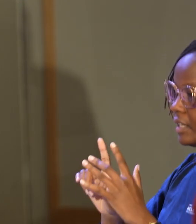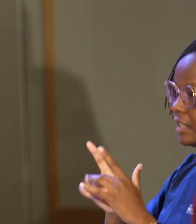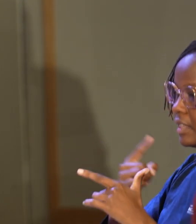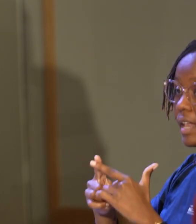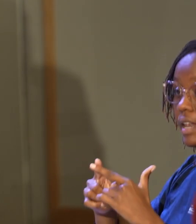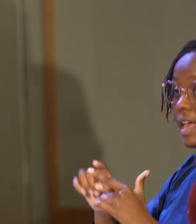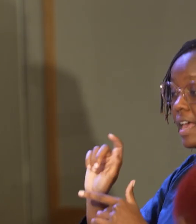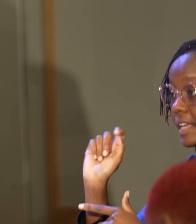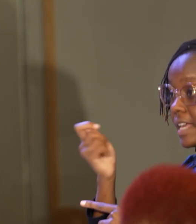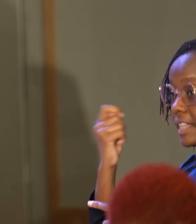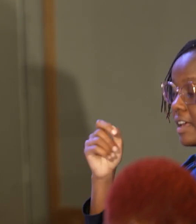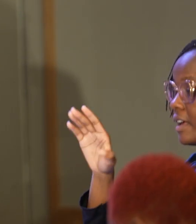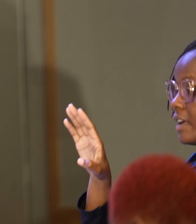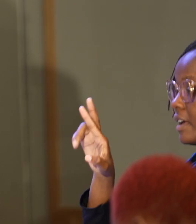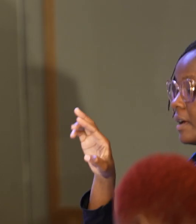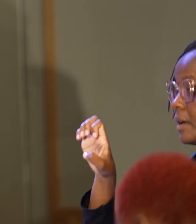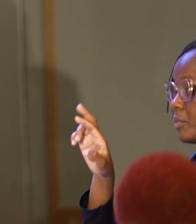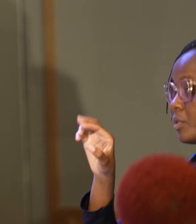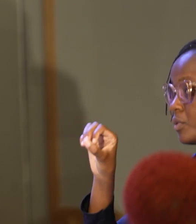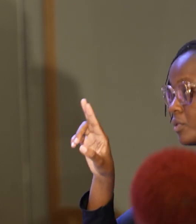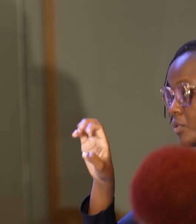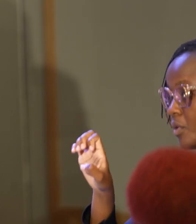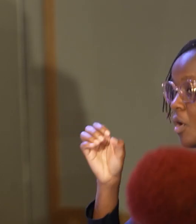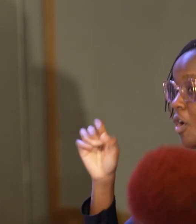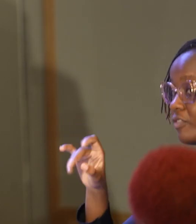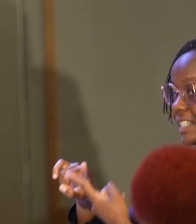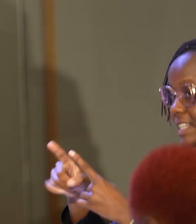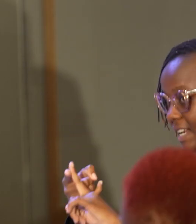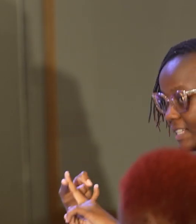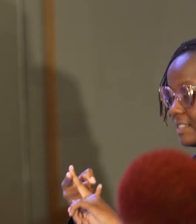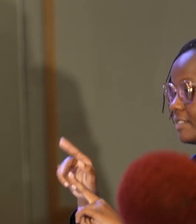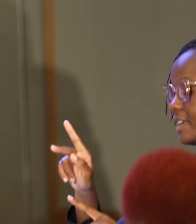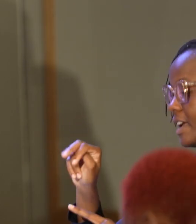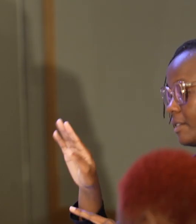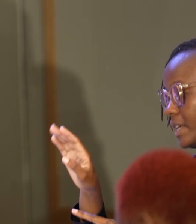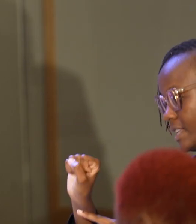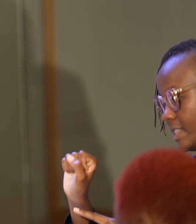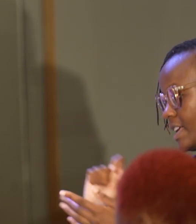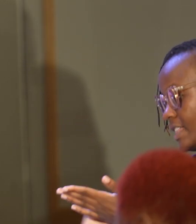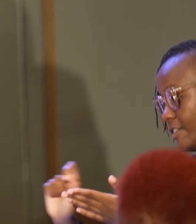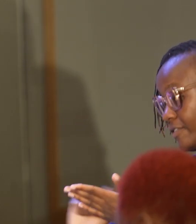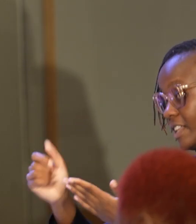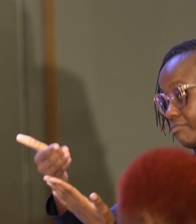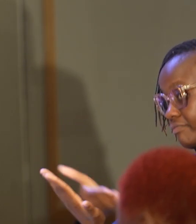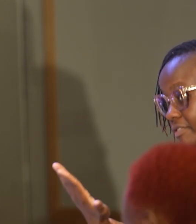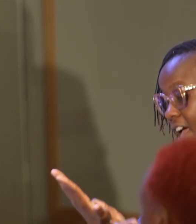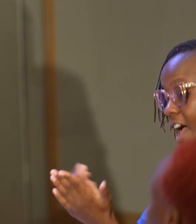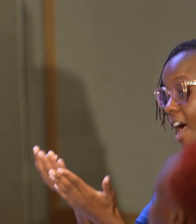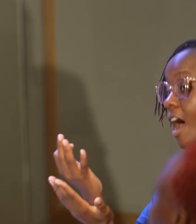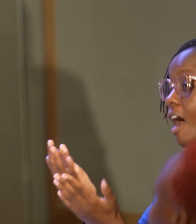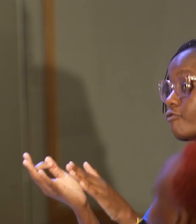Kenya Bureau of Standards took the initiative and filled in the form for a new work item proposal